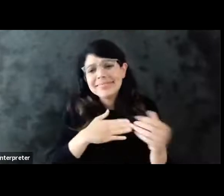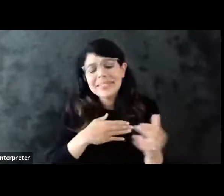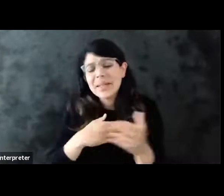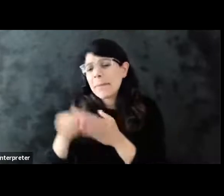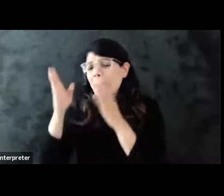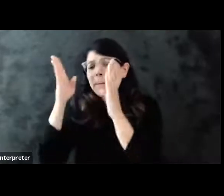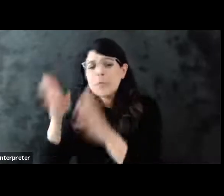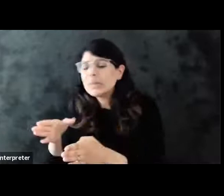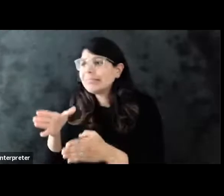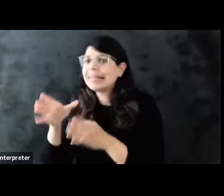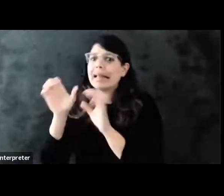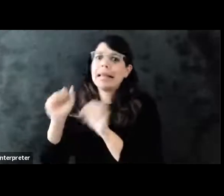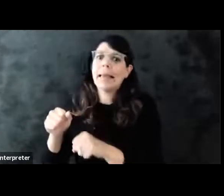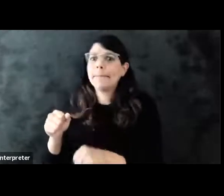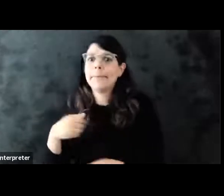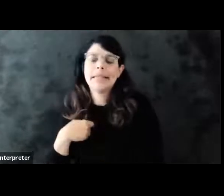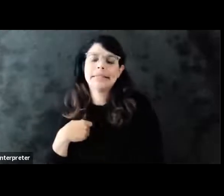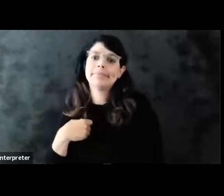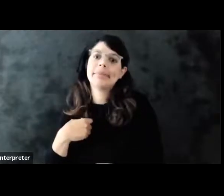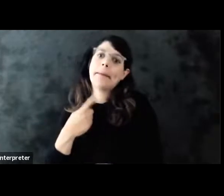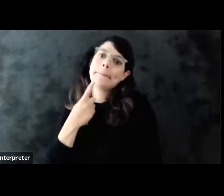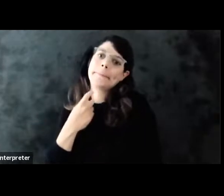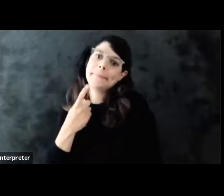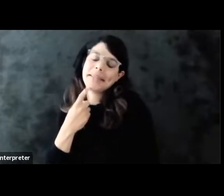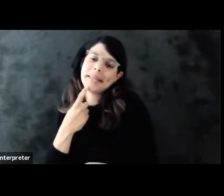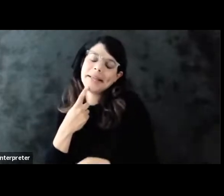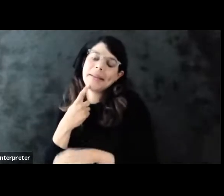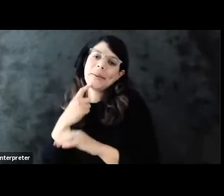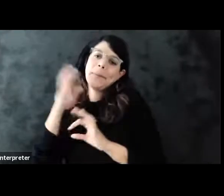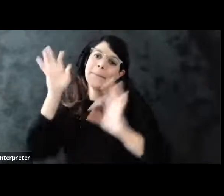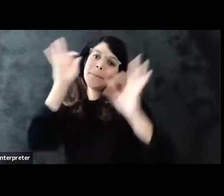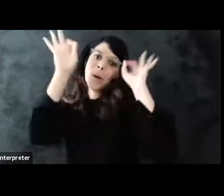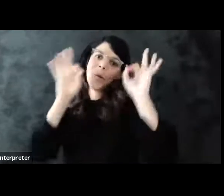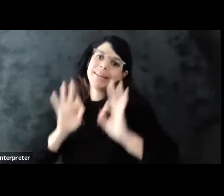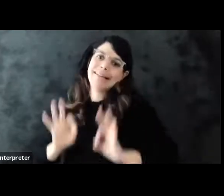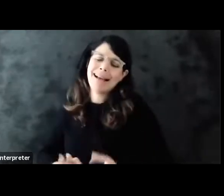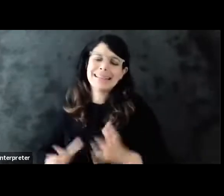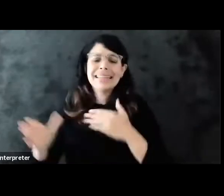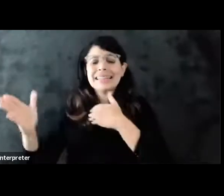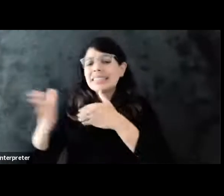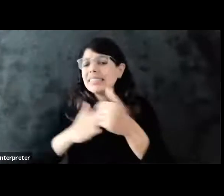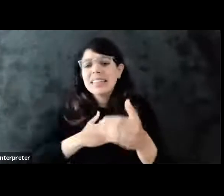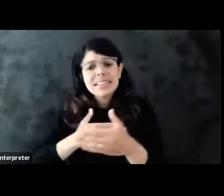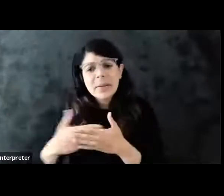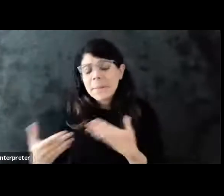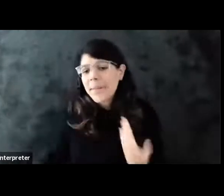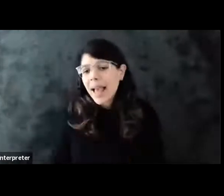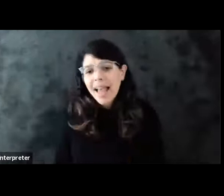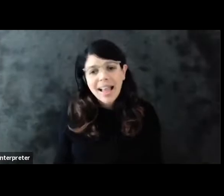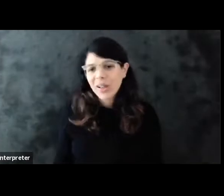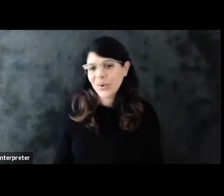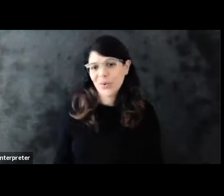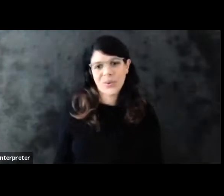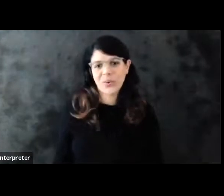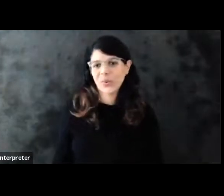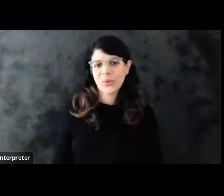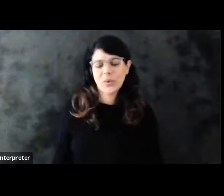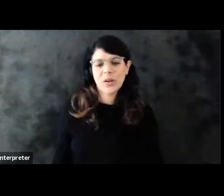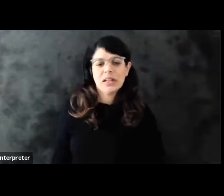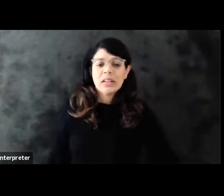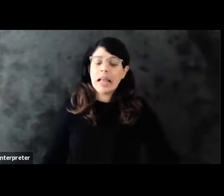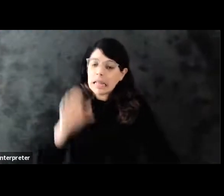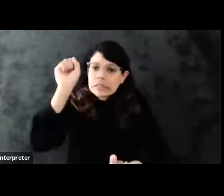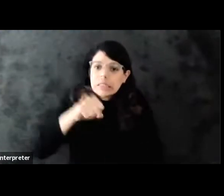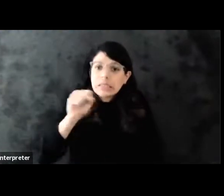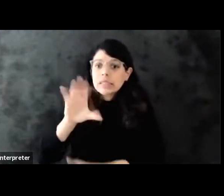know what I mean? Have babies. So the point is that yeah, it's so bad, it happens, but we should not let us affect